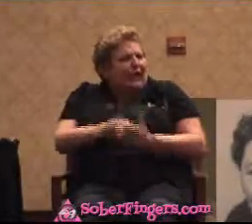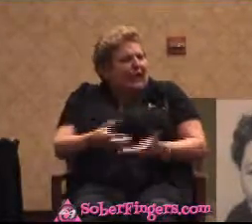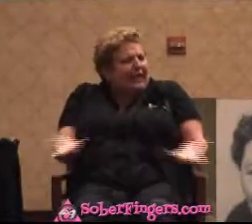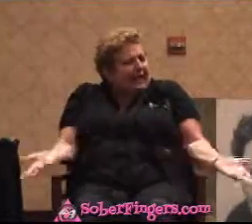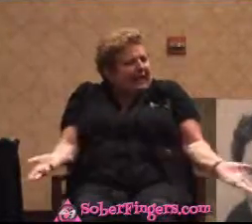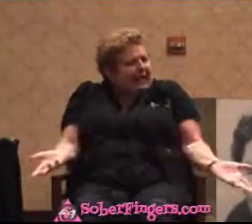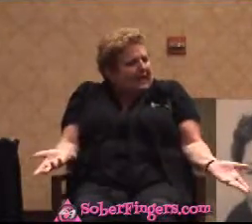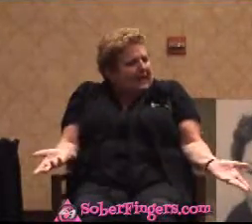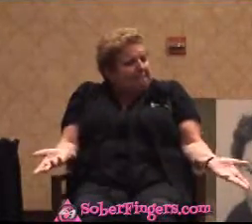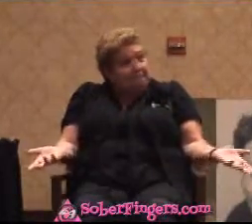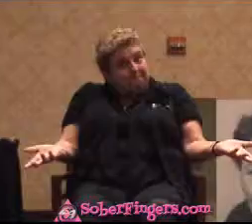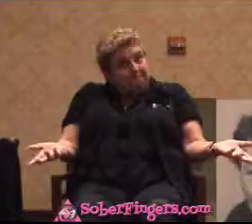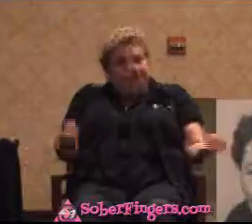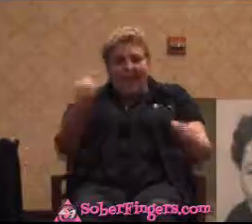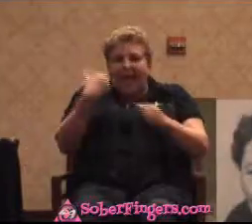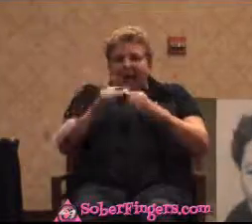And I remember the first day of Mass,